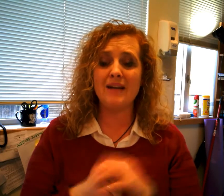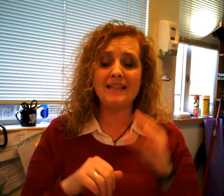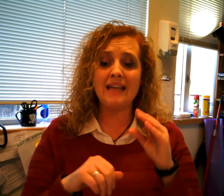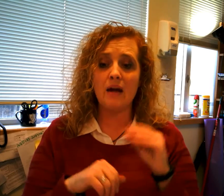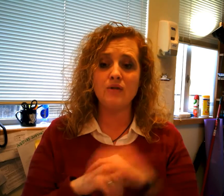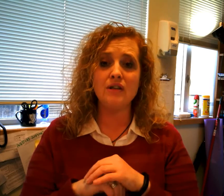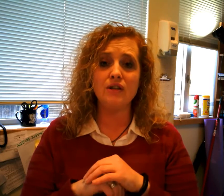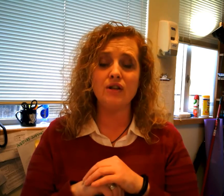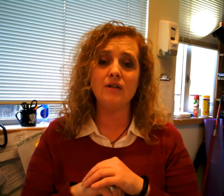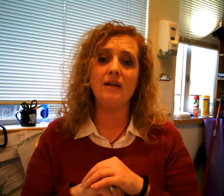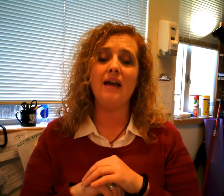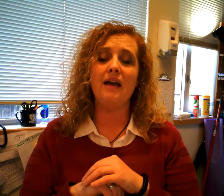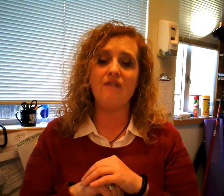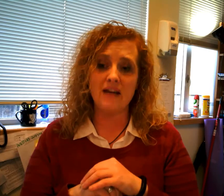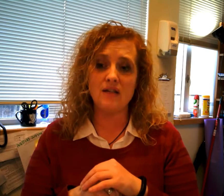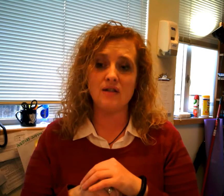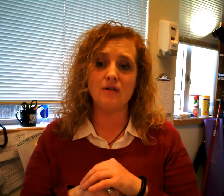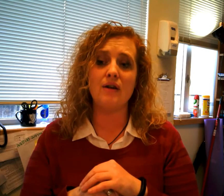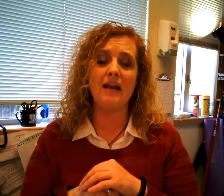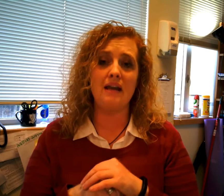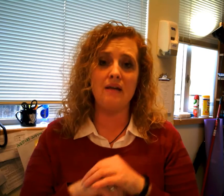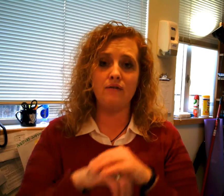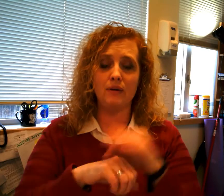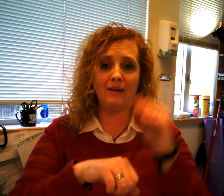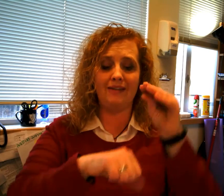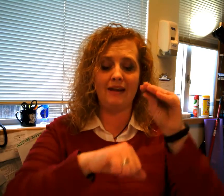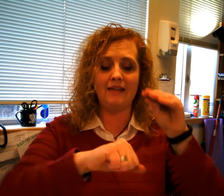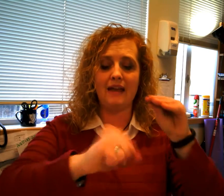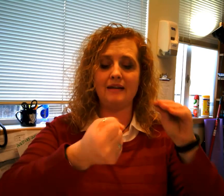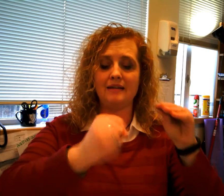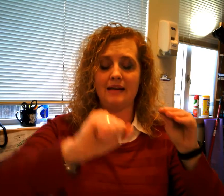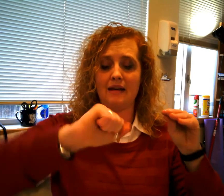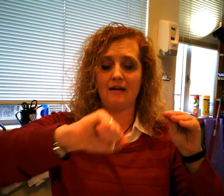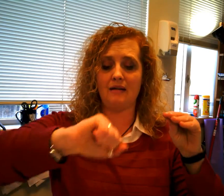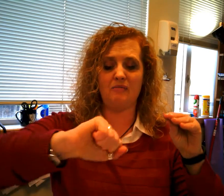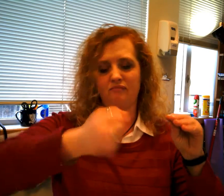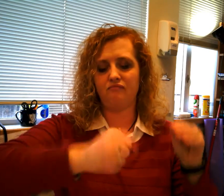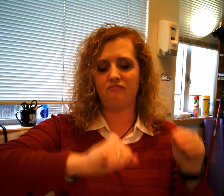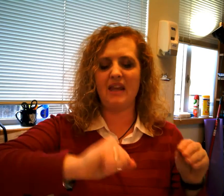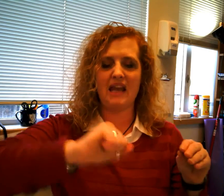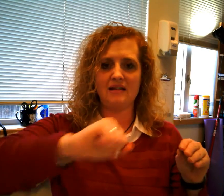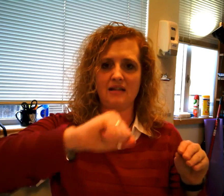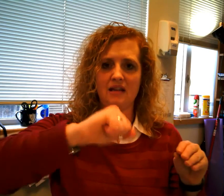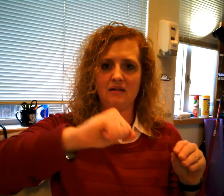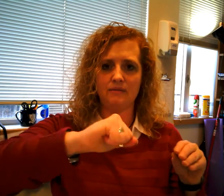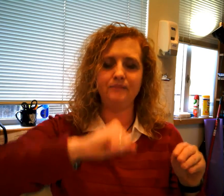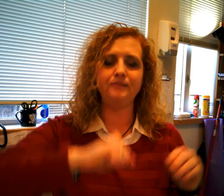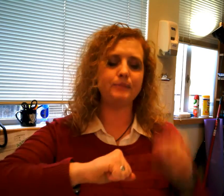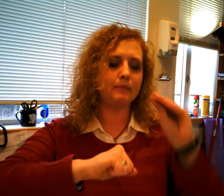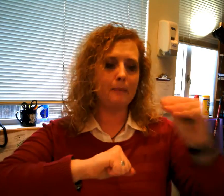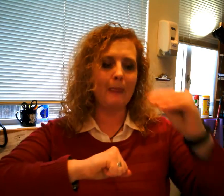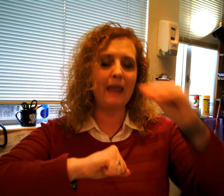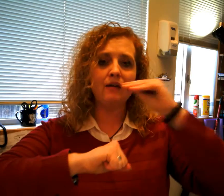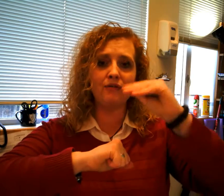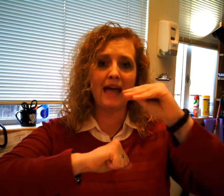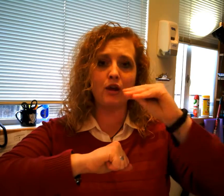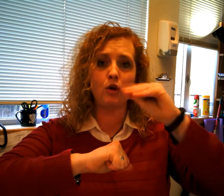is counselor, advisor, and influence, and that is an S here and a flat O to a